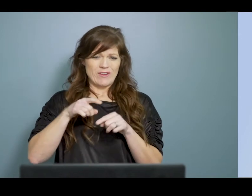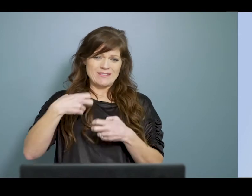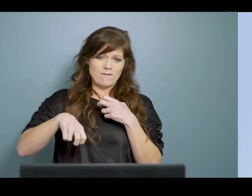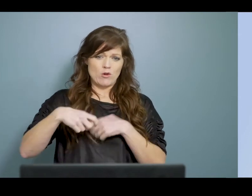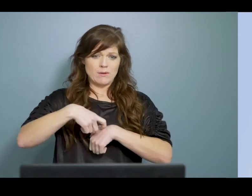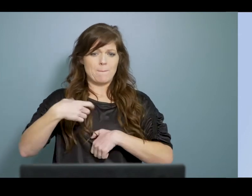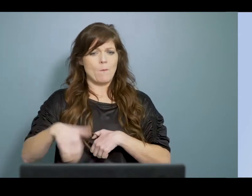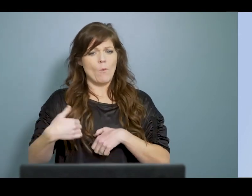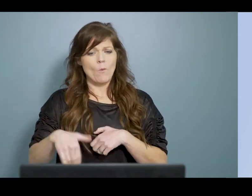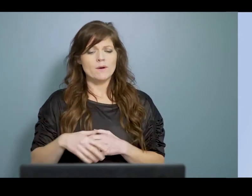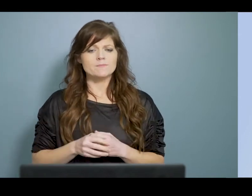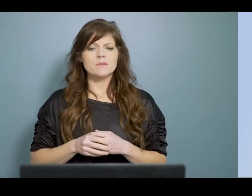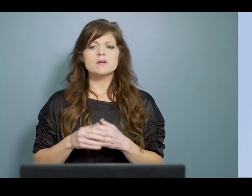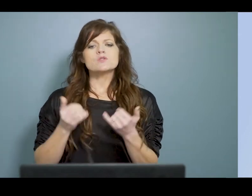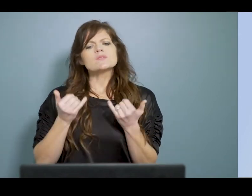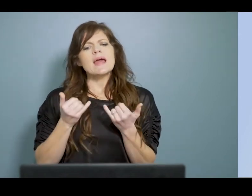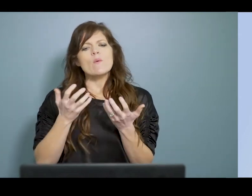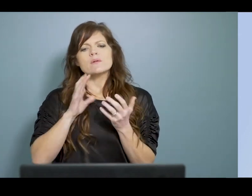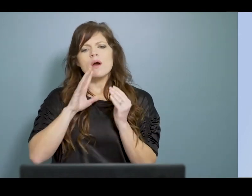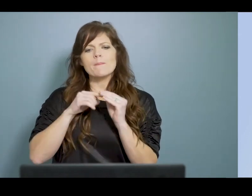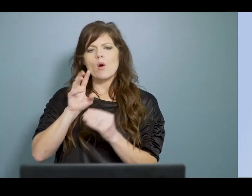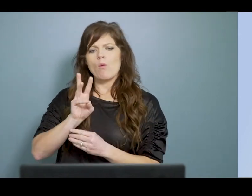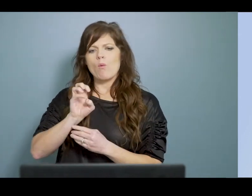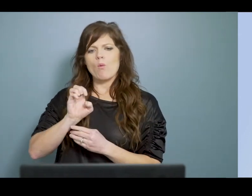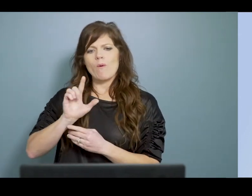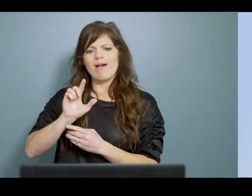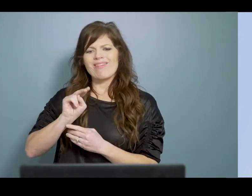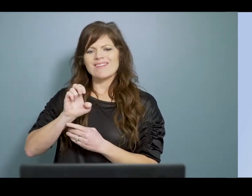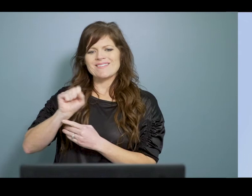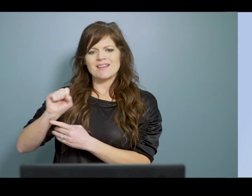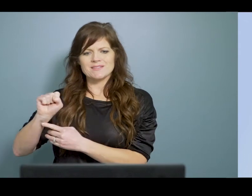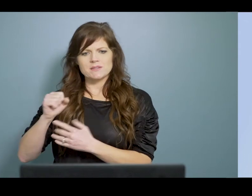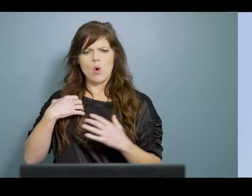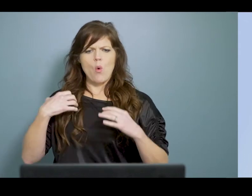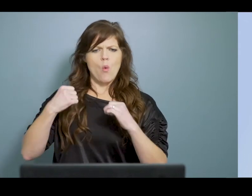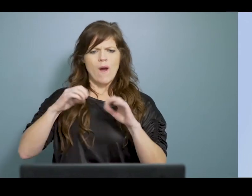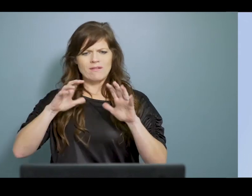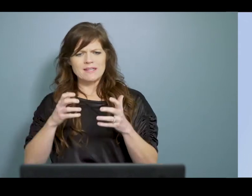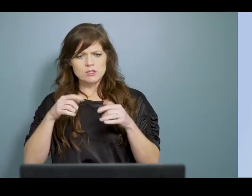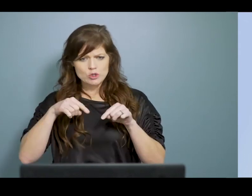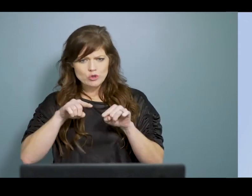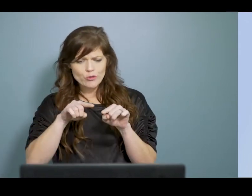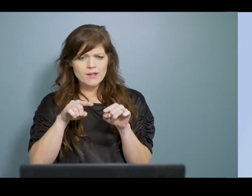talk about wellness in COVID times. And